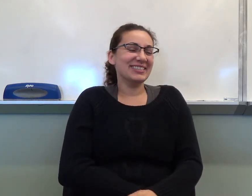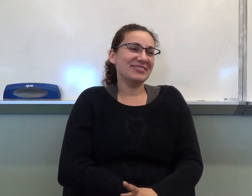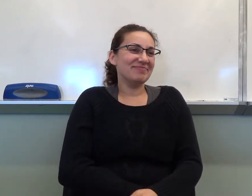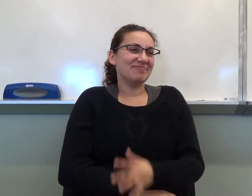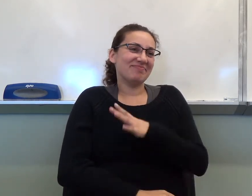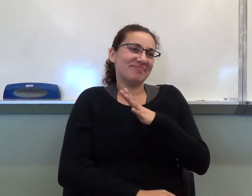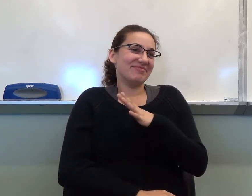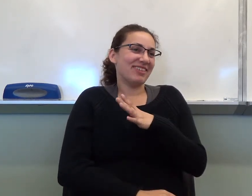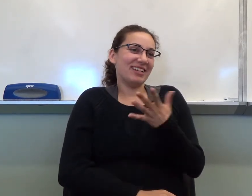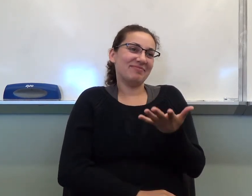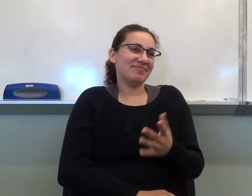Okay.